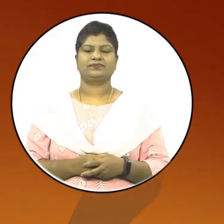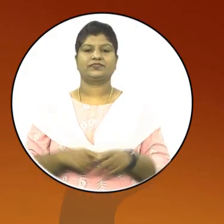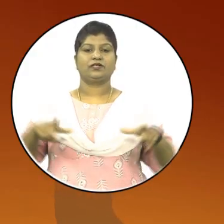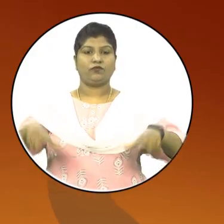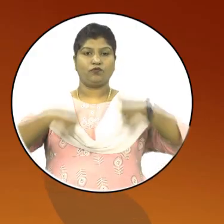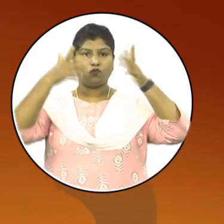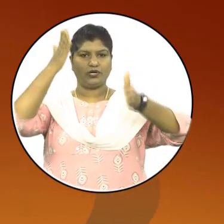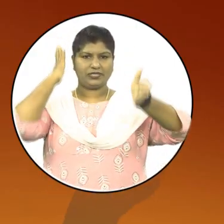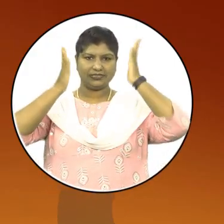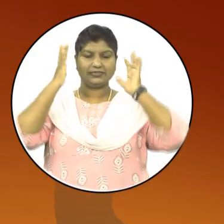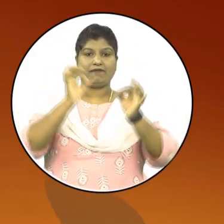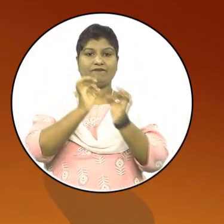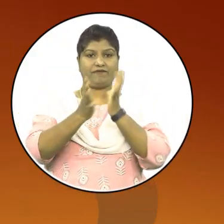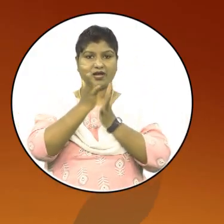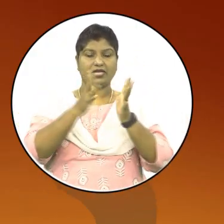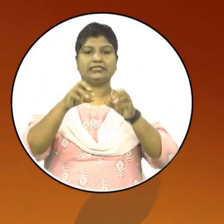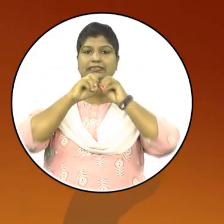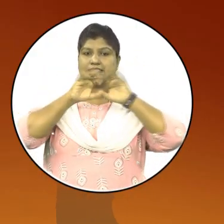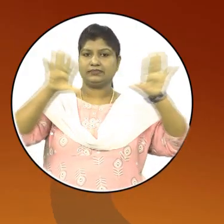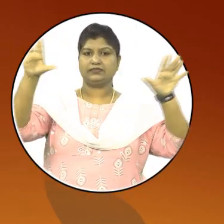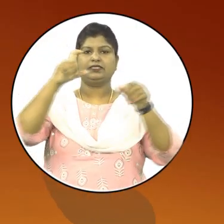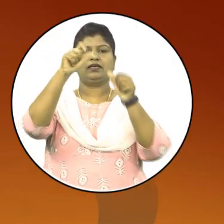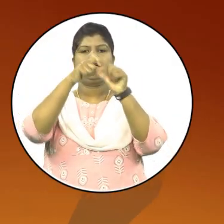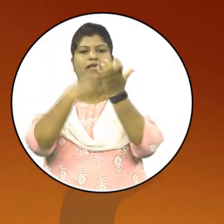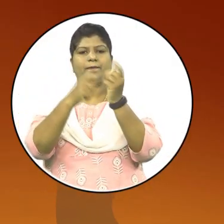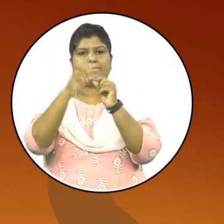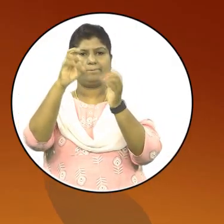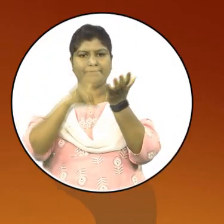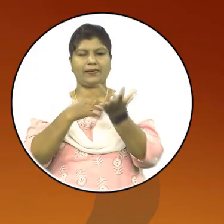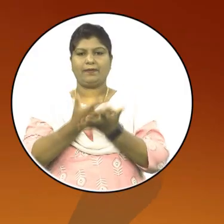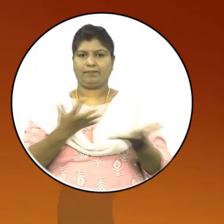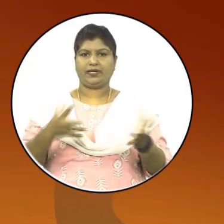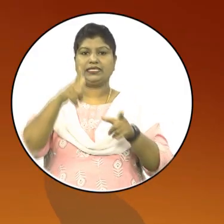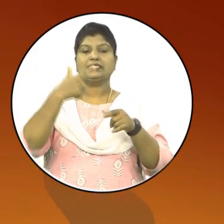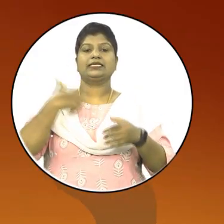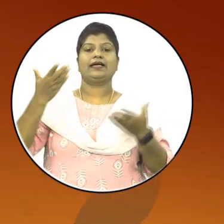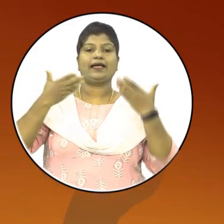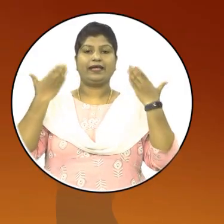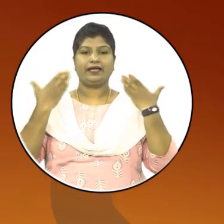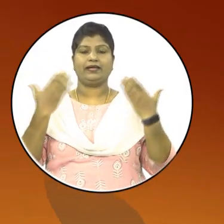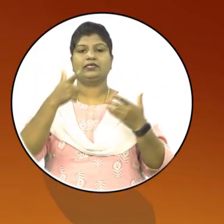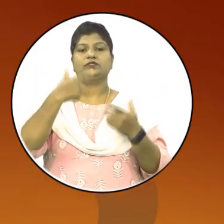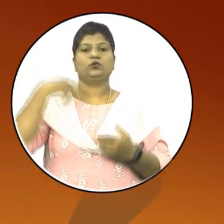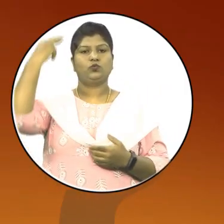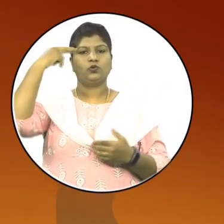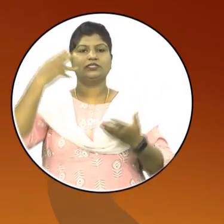Forest fires release carbon particles into the air, causing air